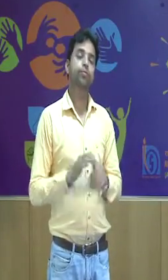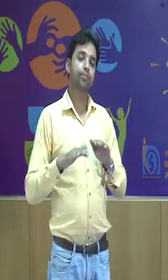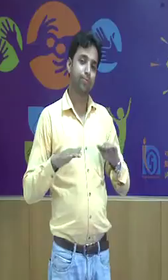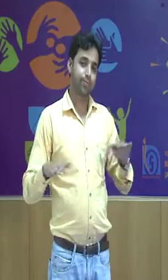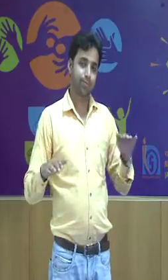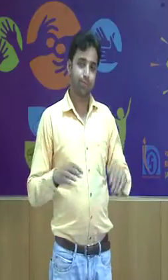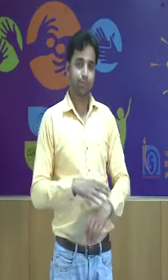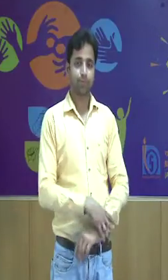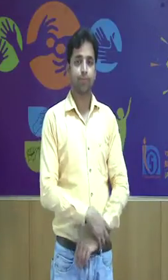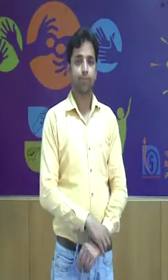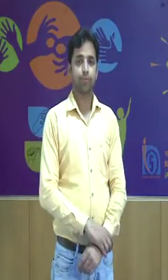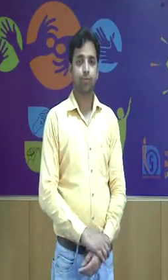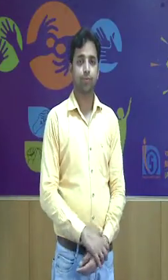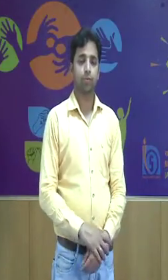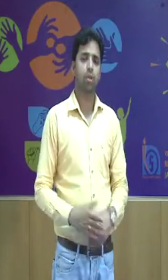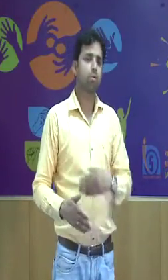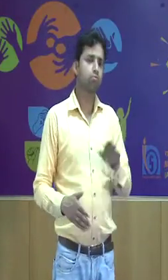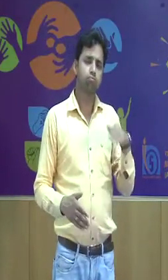Learners, we all know about the